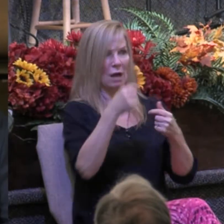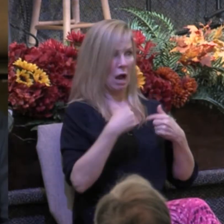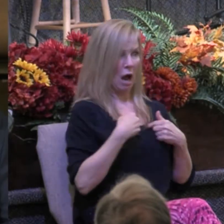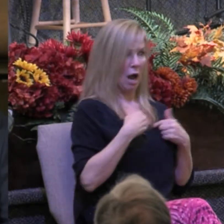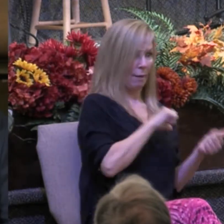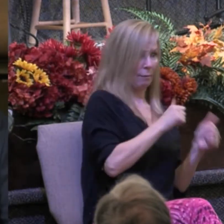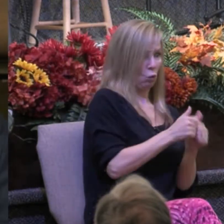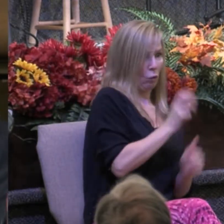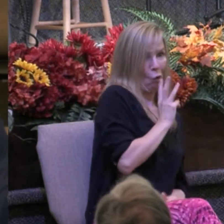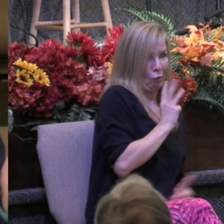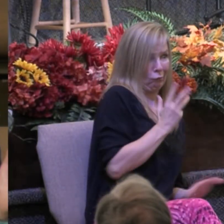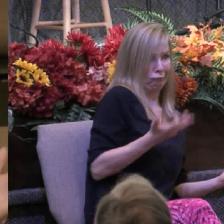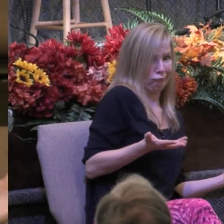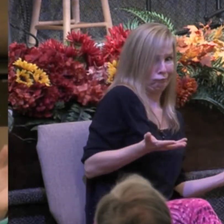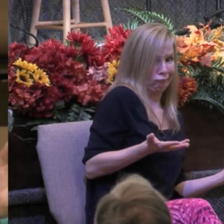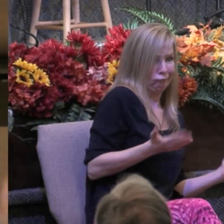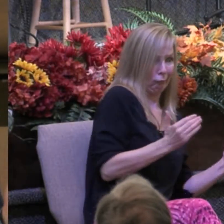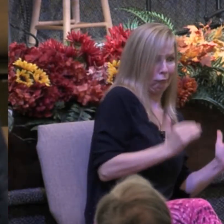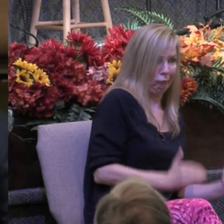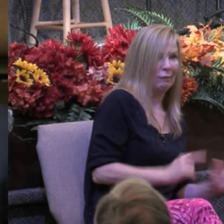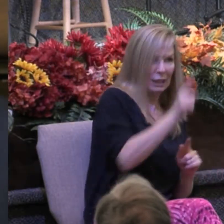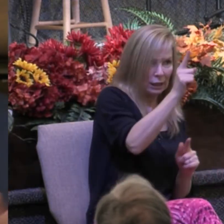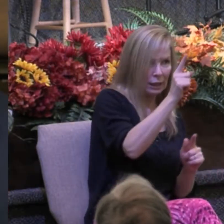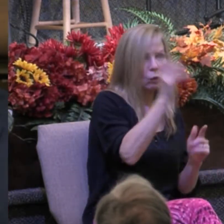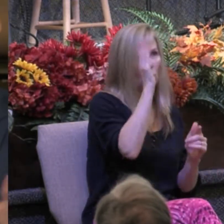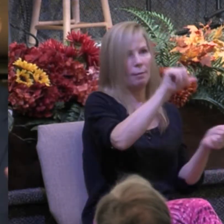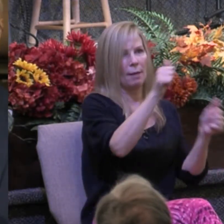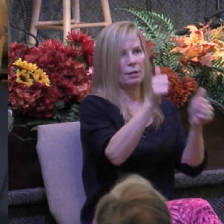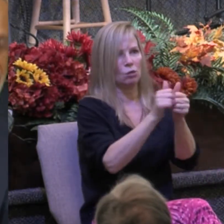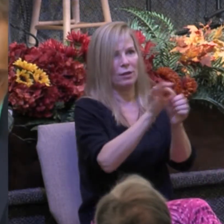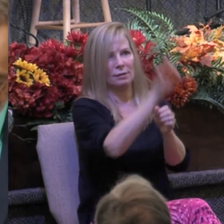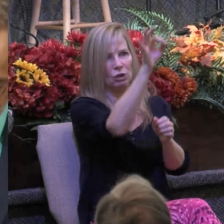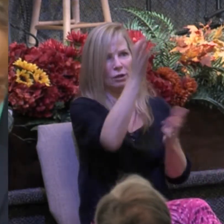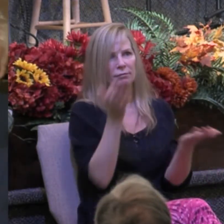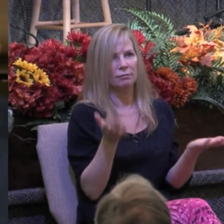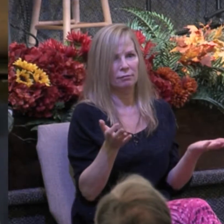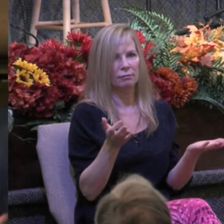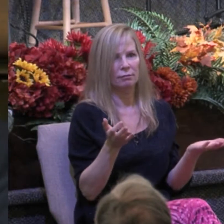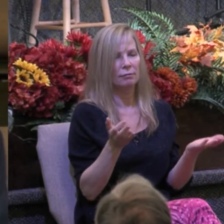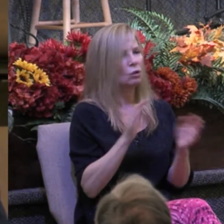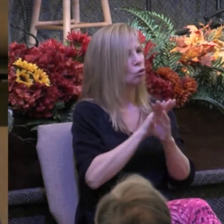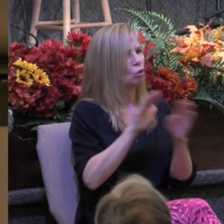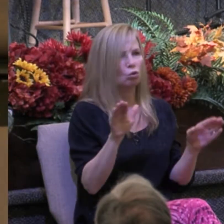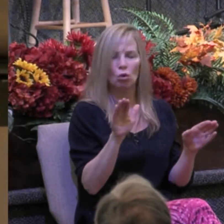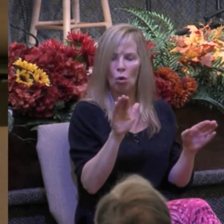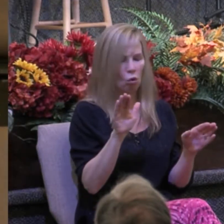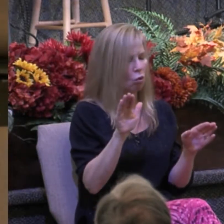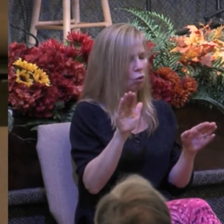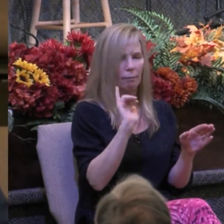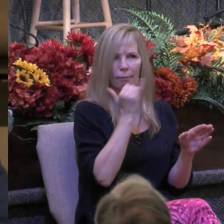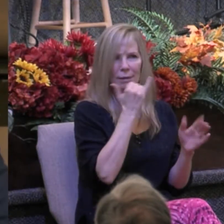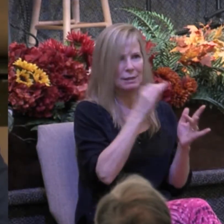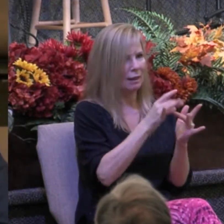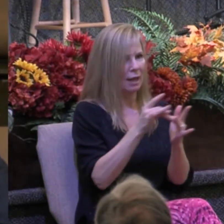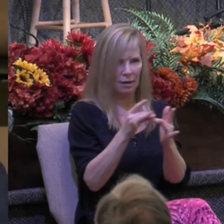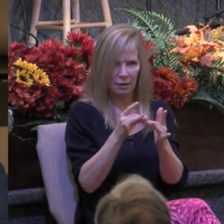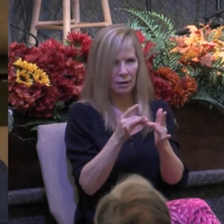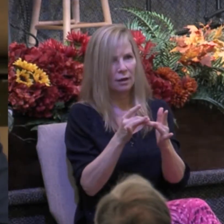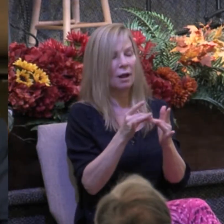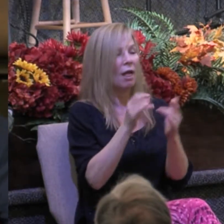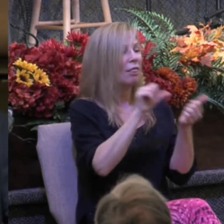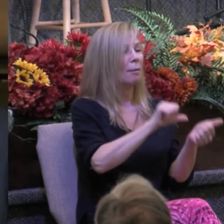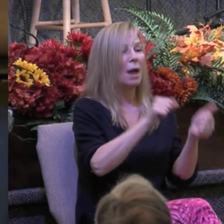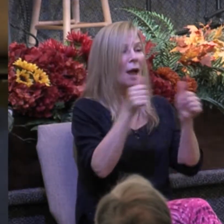I just baptize with water. Now, folks, don't let anyone mislead you. The baptism of the Spirit is not a second work of